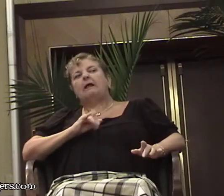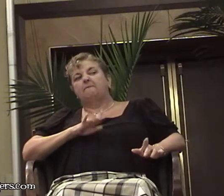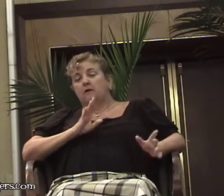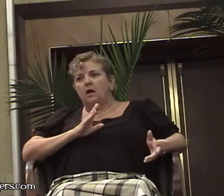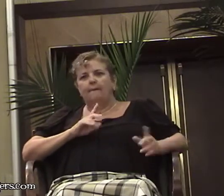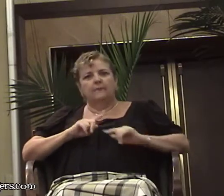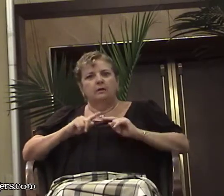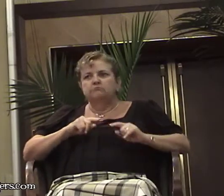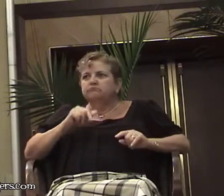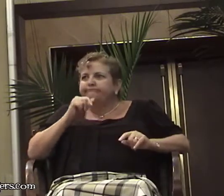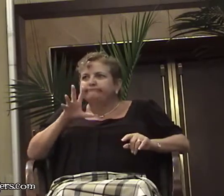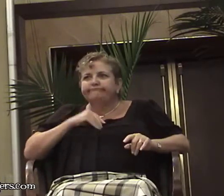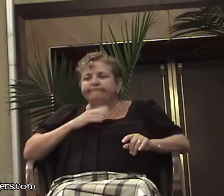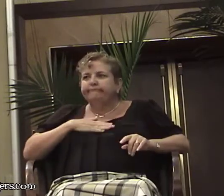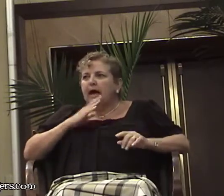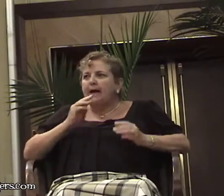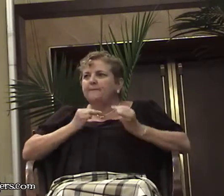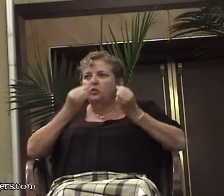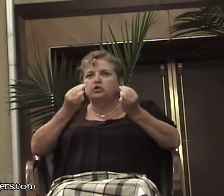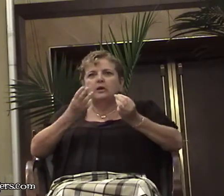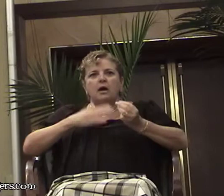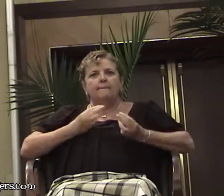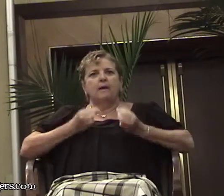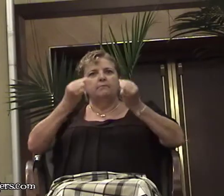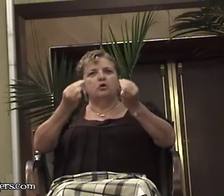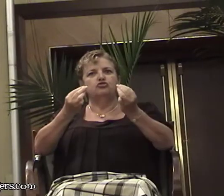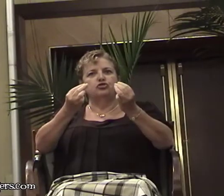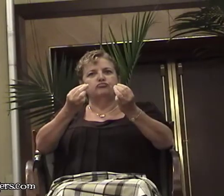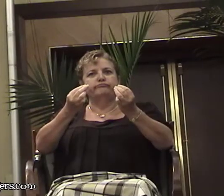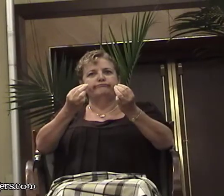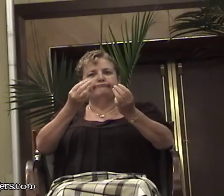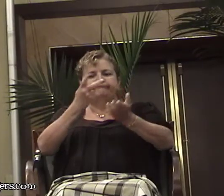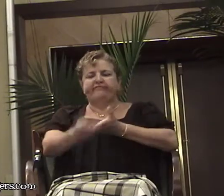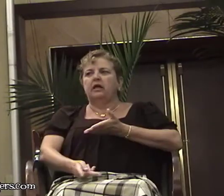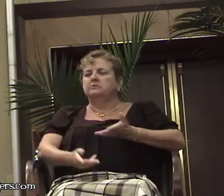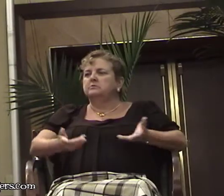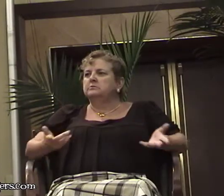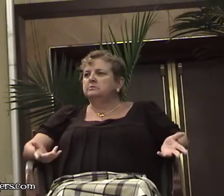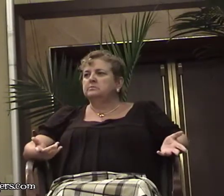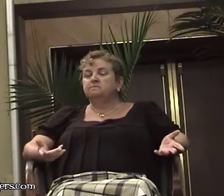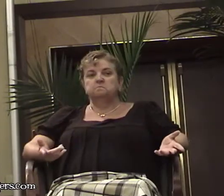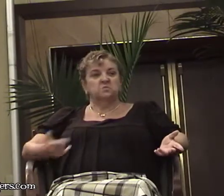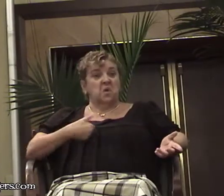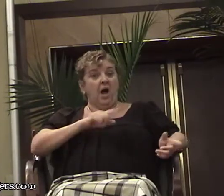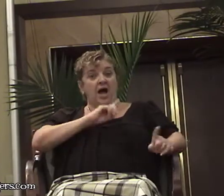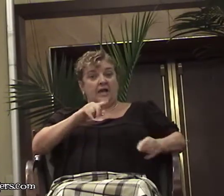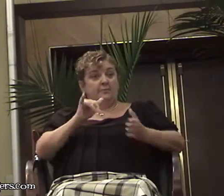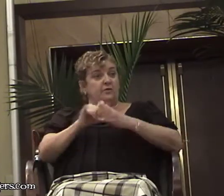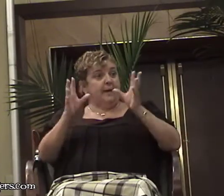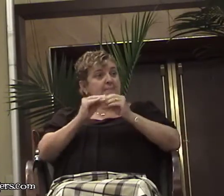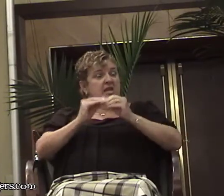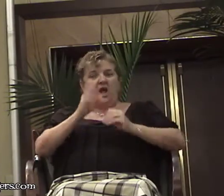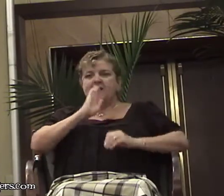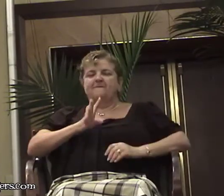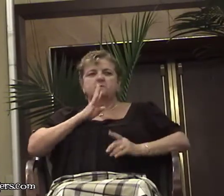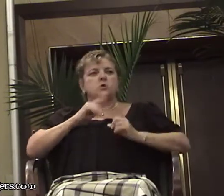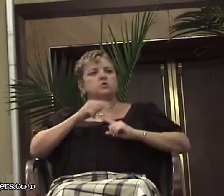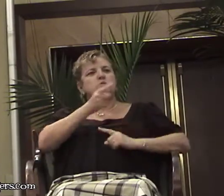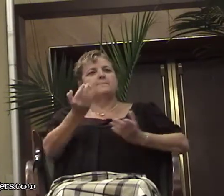motion. My motion goes down in flames, it doesn't get seconded. I come to the meeting, I never talk to him again. I see 4 or 5 guys in the room, I say hi to 3 or 4 of them,